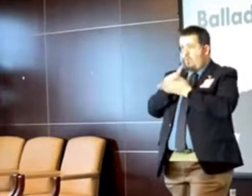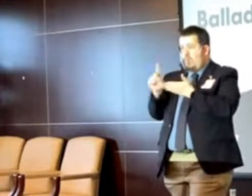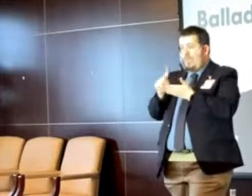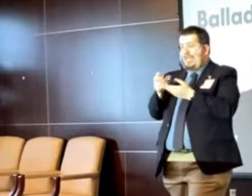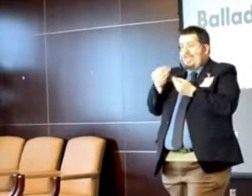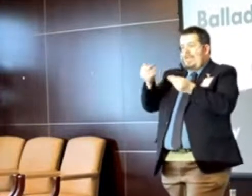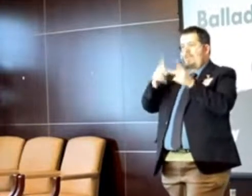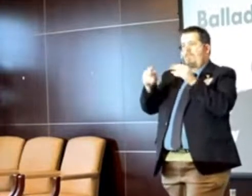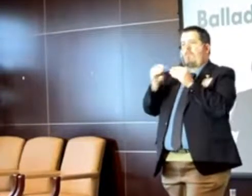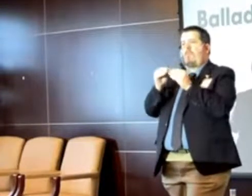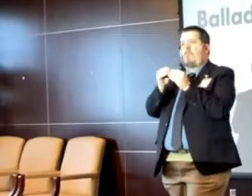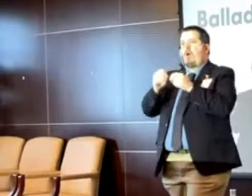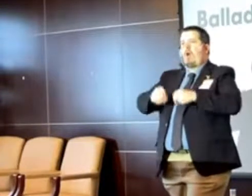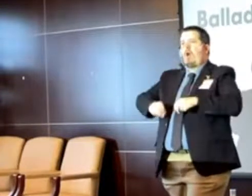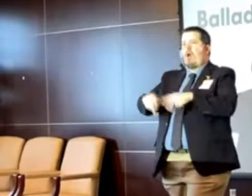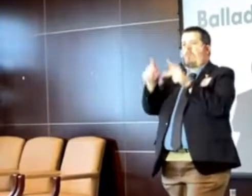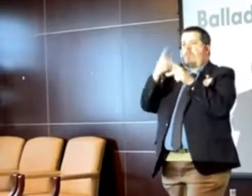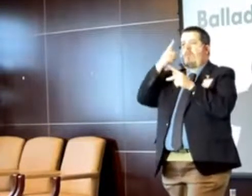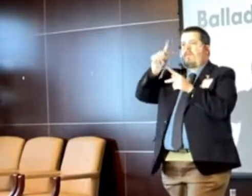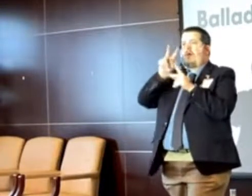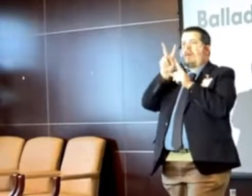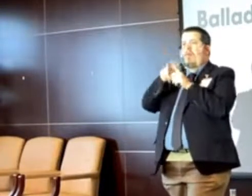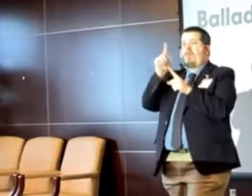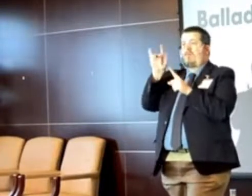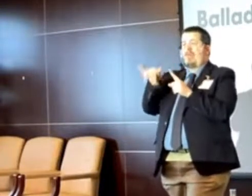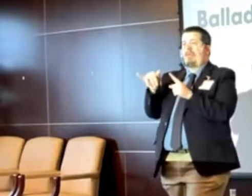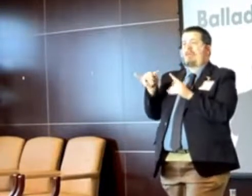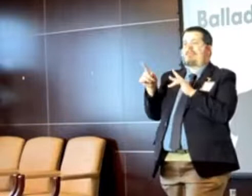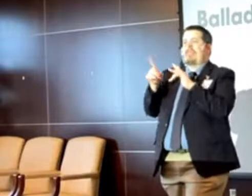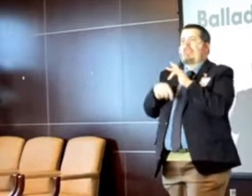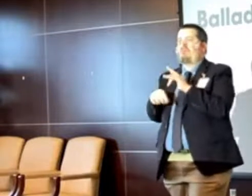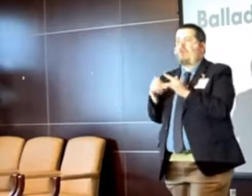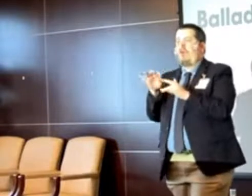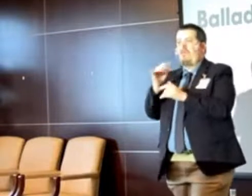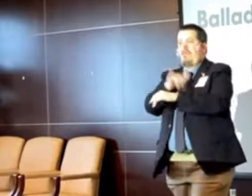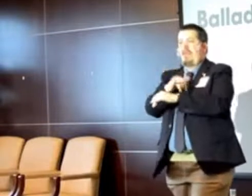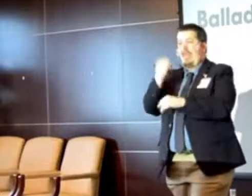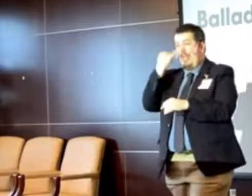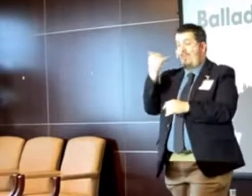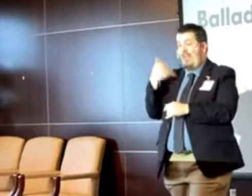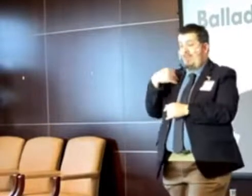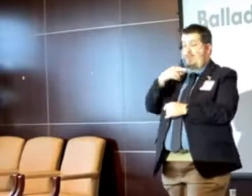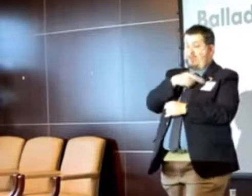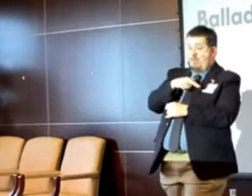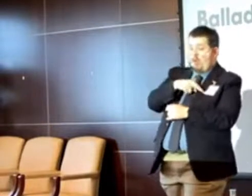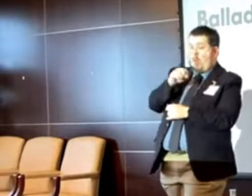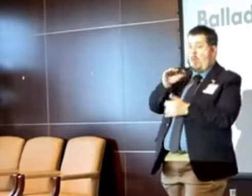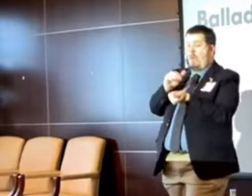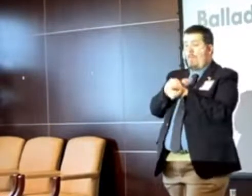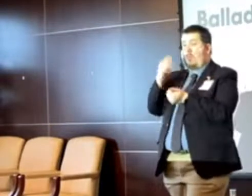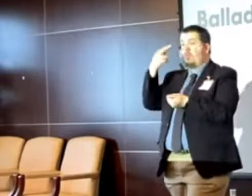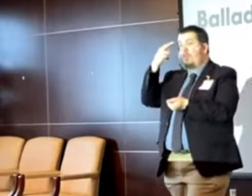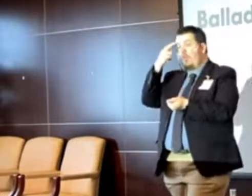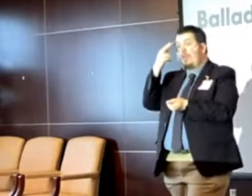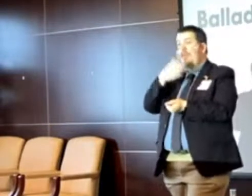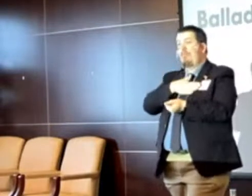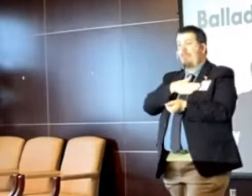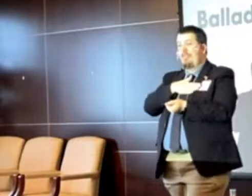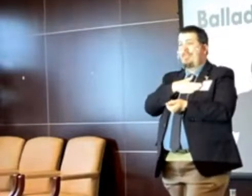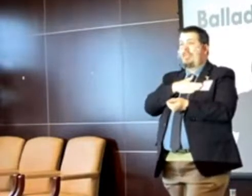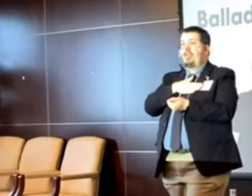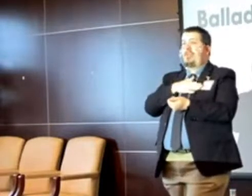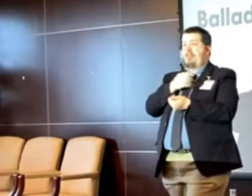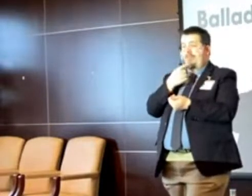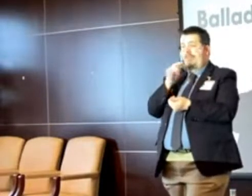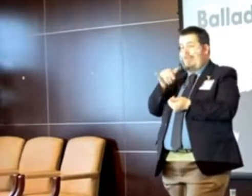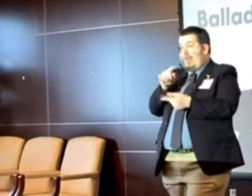give people more of an opportunity to apply for exemptions. And we're encouraging them, if they have a religious or medical reason, to certainly seek